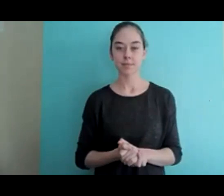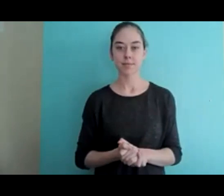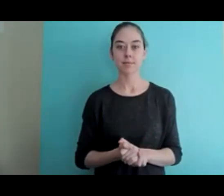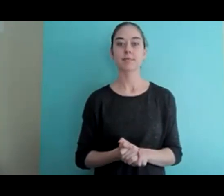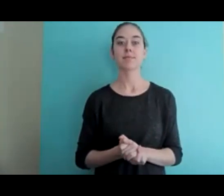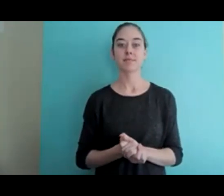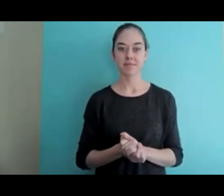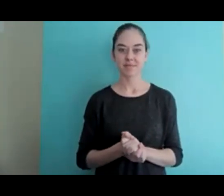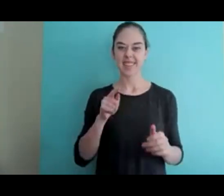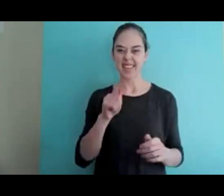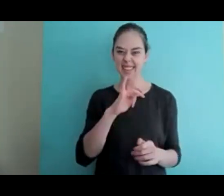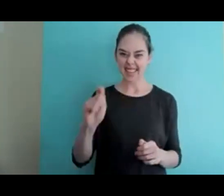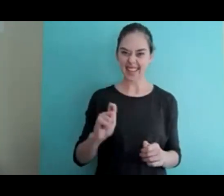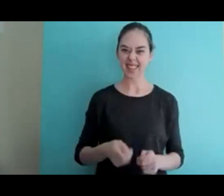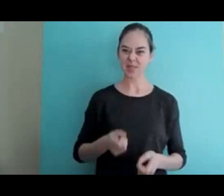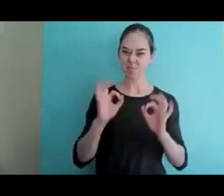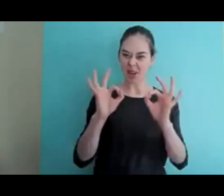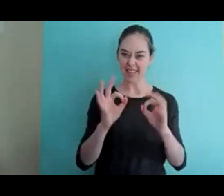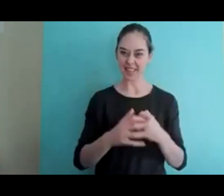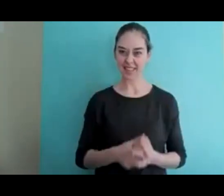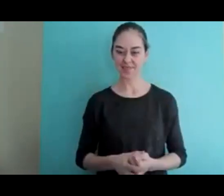That's it, that's brilliant.